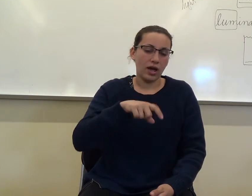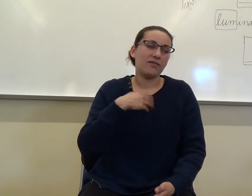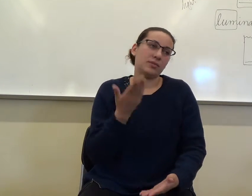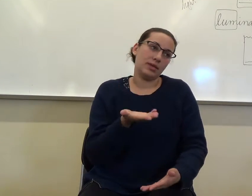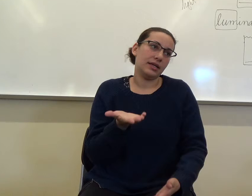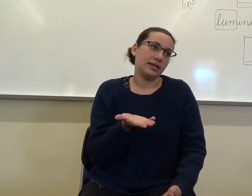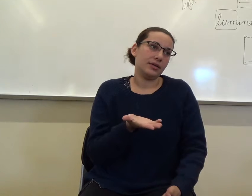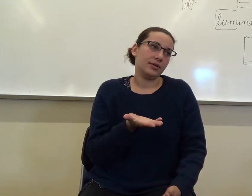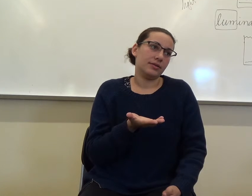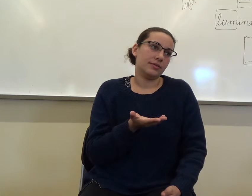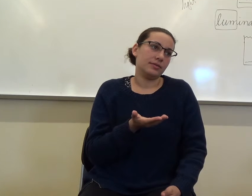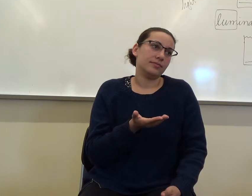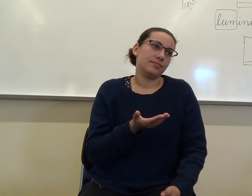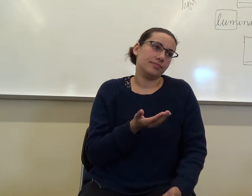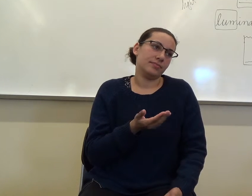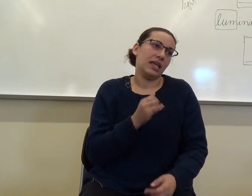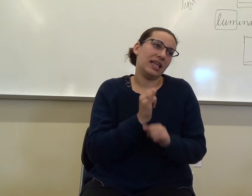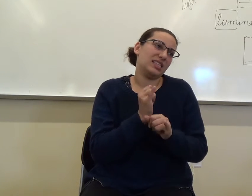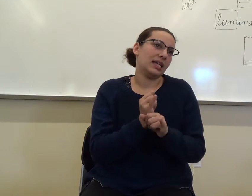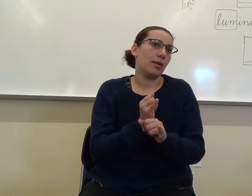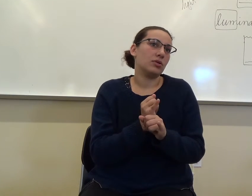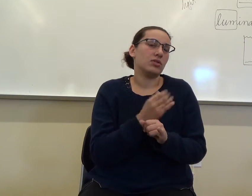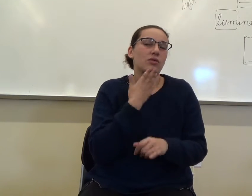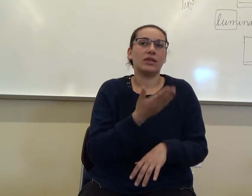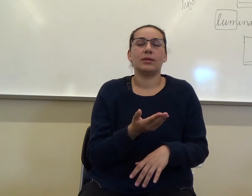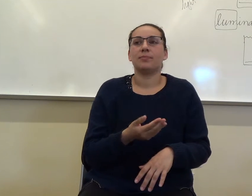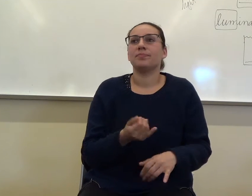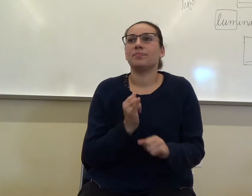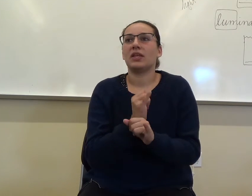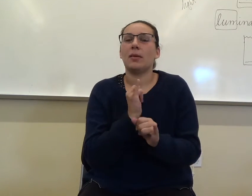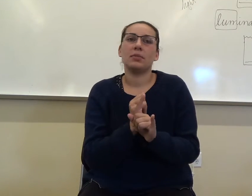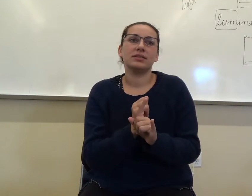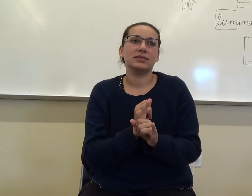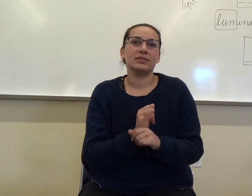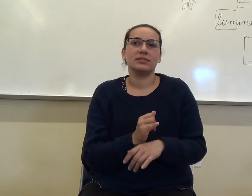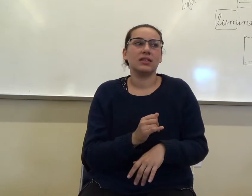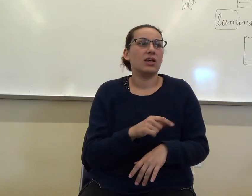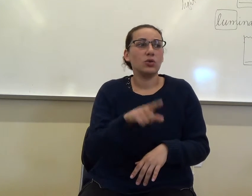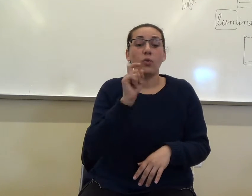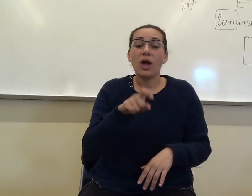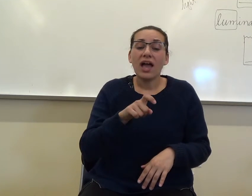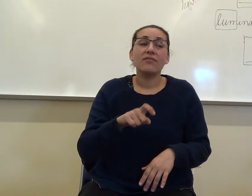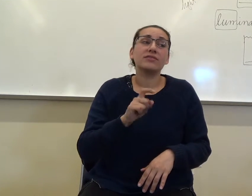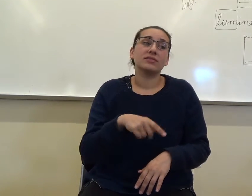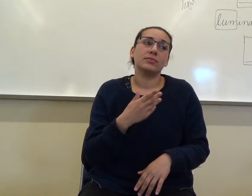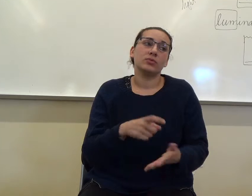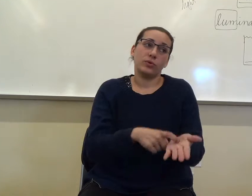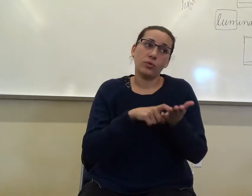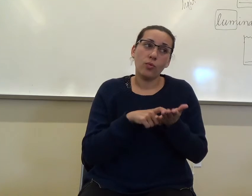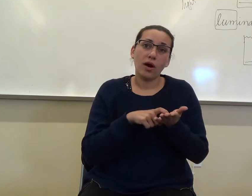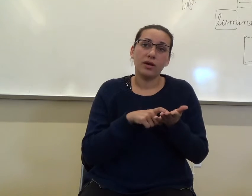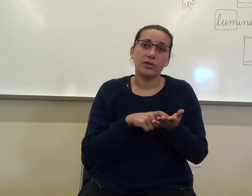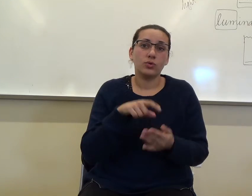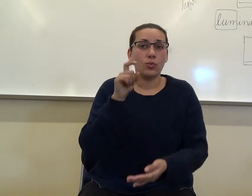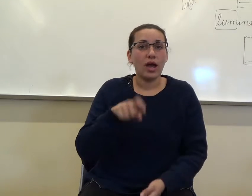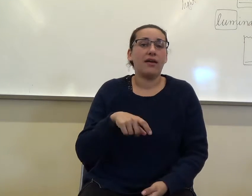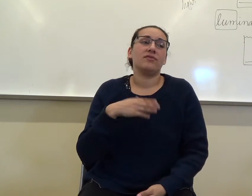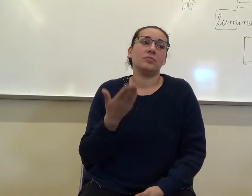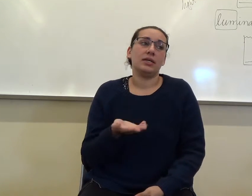town on finals week, so what can I do? And I say, why? Why did you plan a trip out of town when you